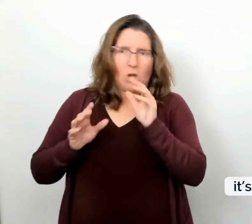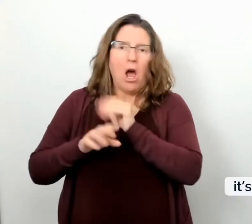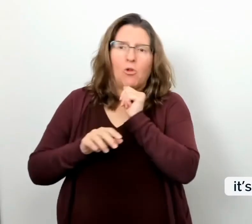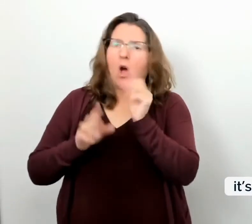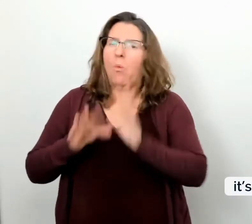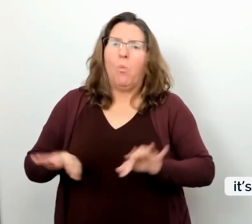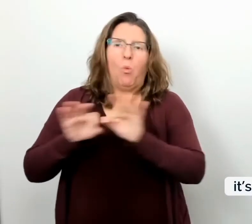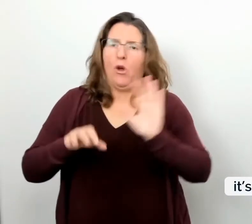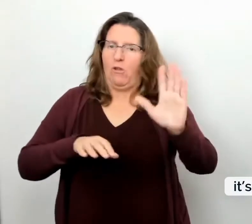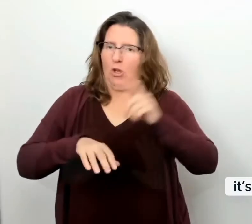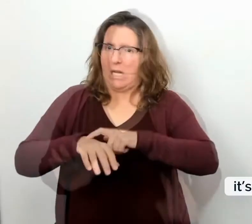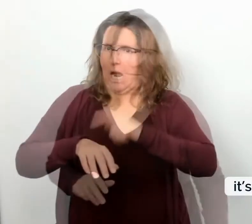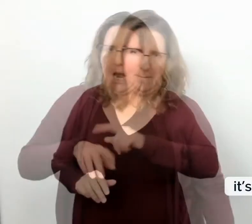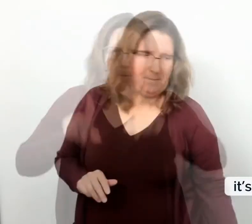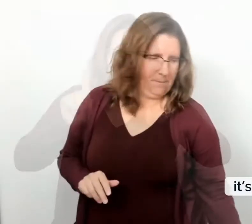It's not worth anybody's time.